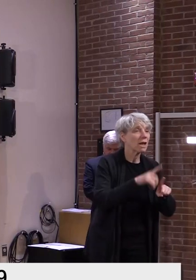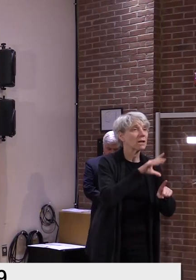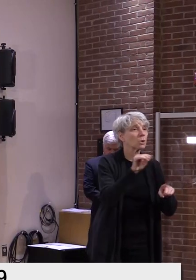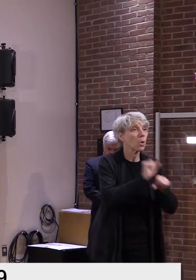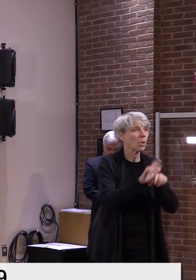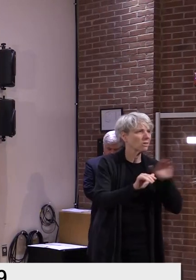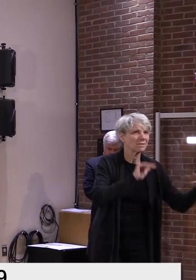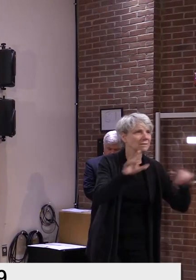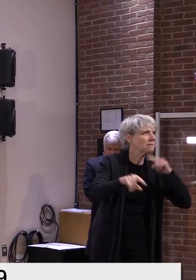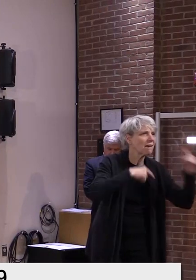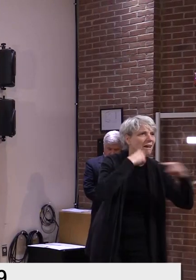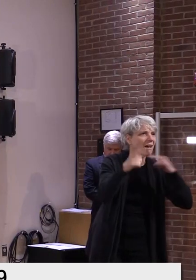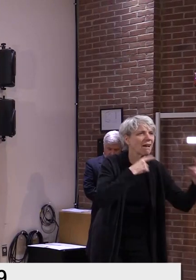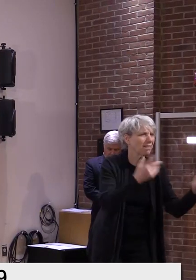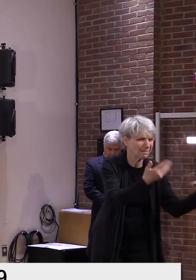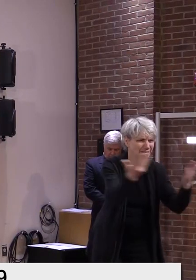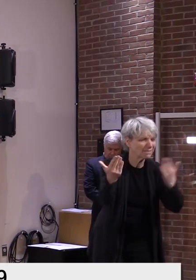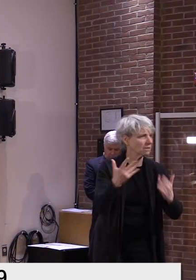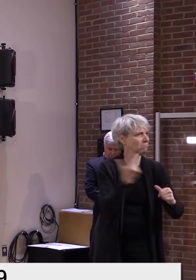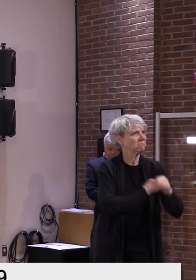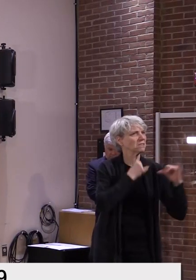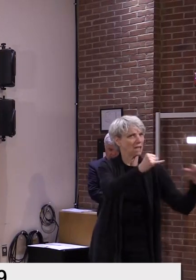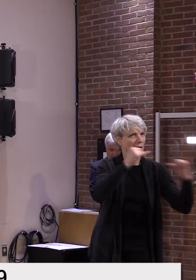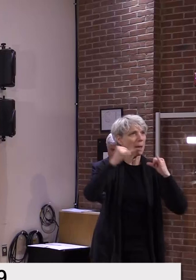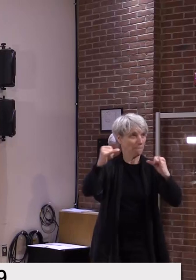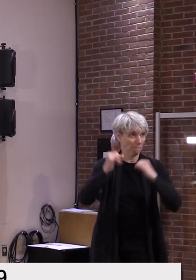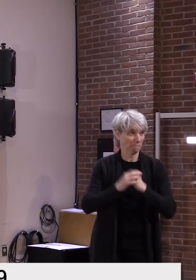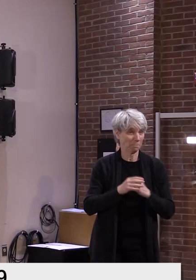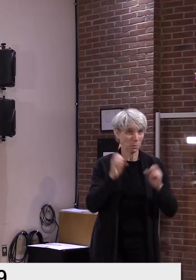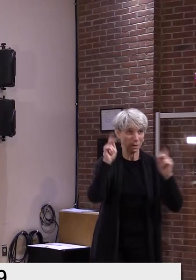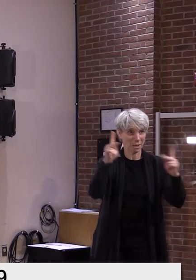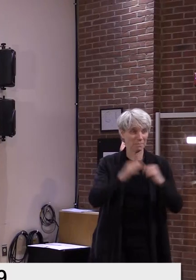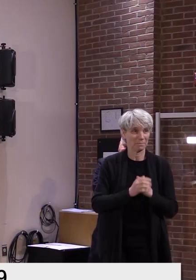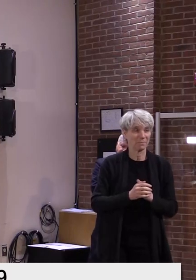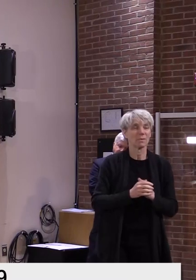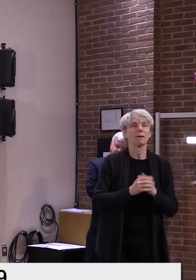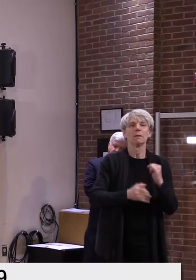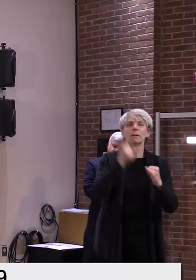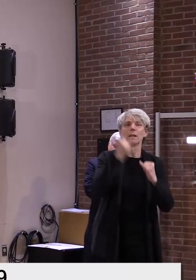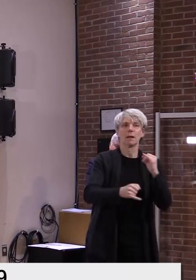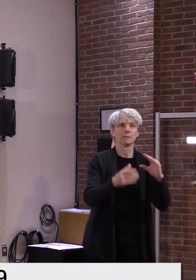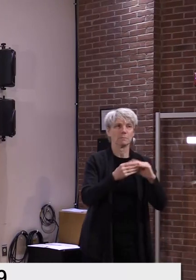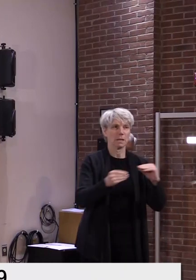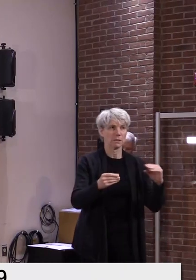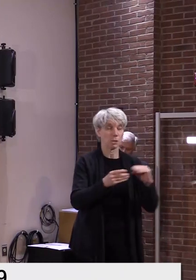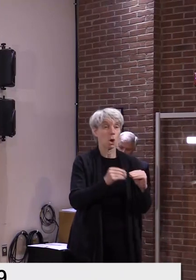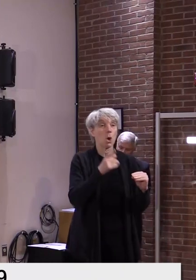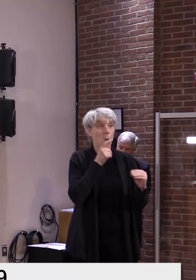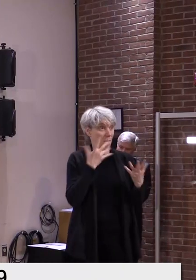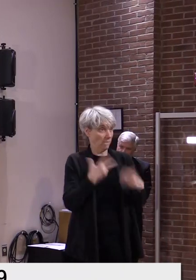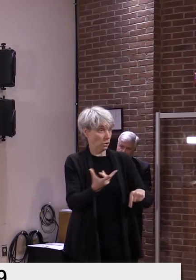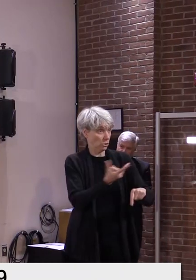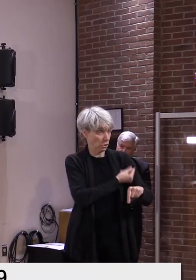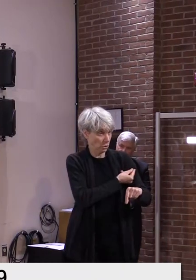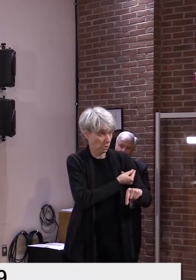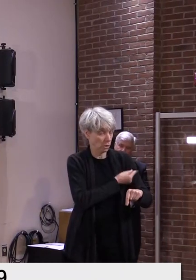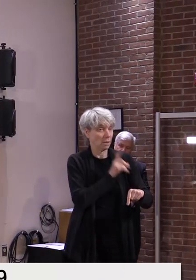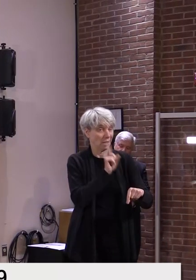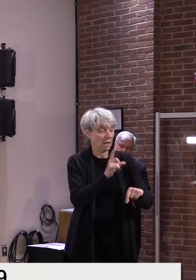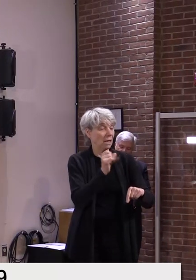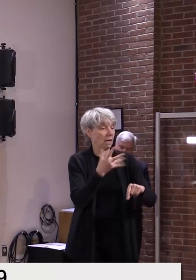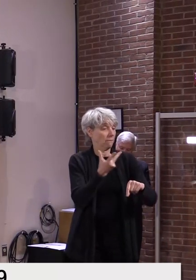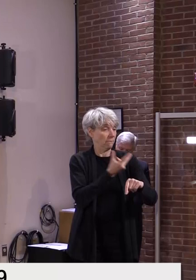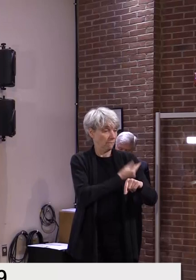vaccinated. Let me add one important message to those of you who have gotten vaccinated. If you do get a shot